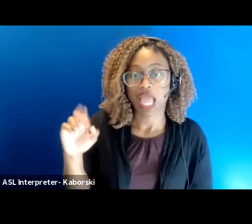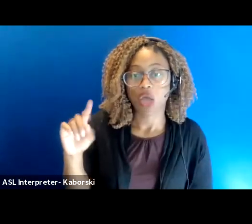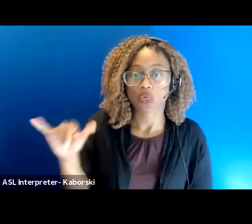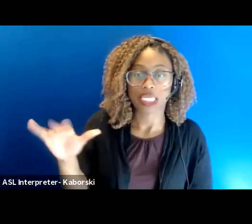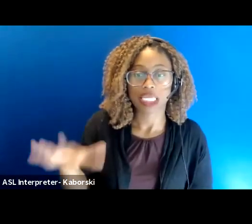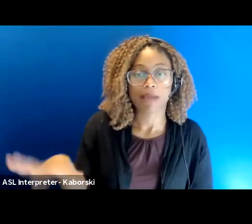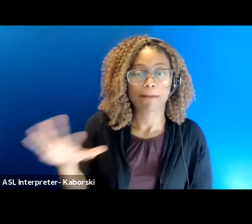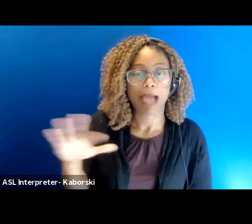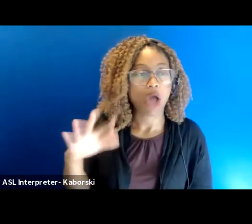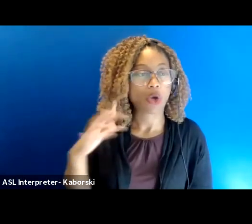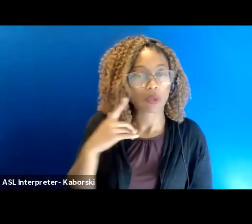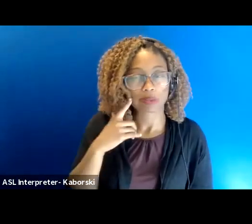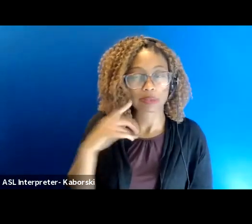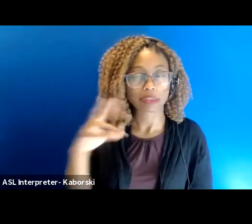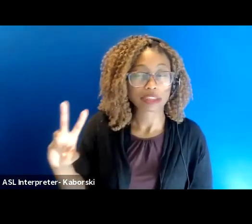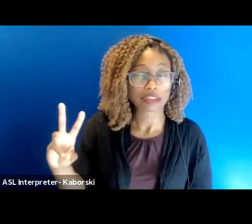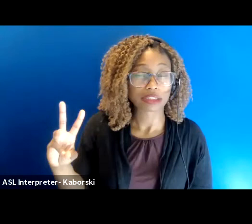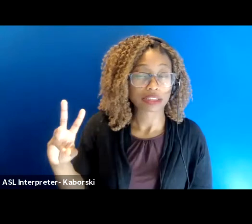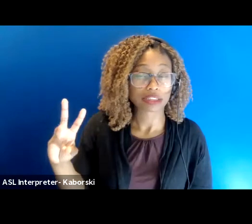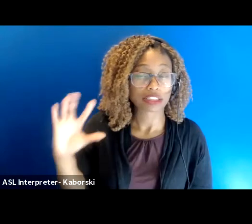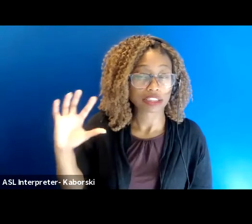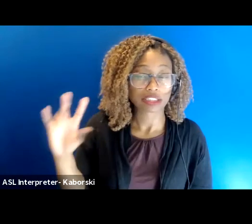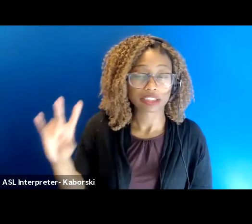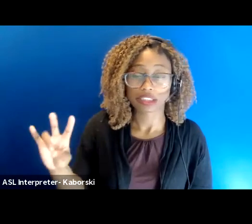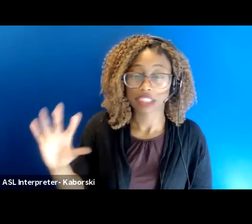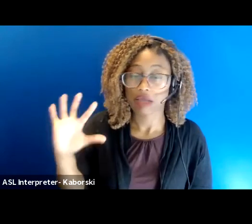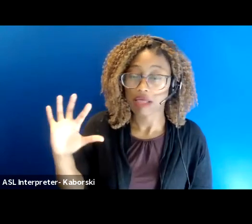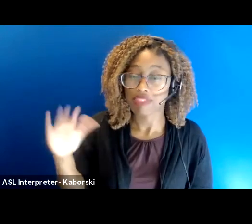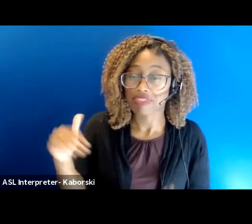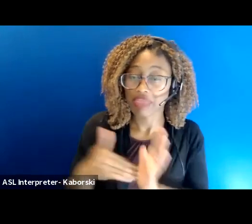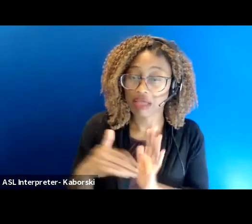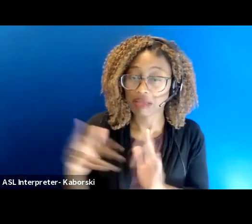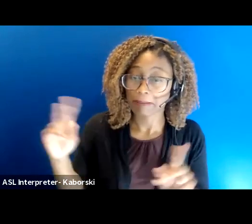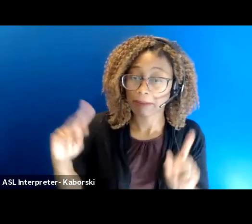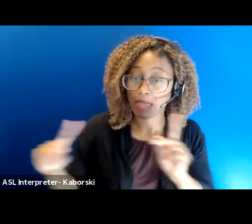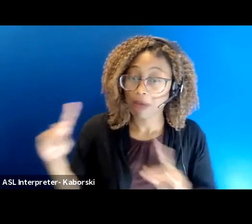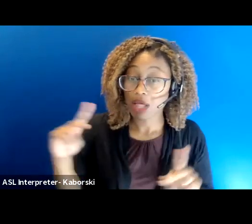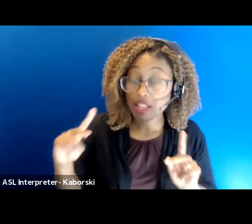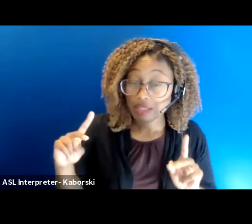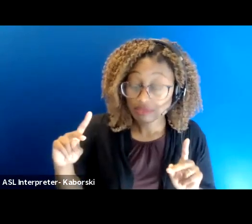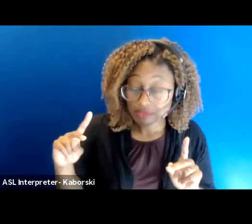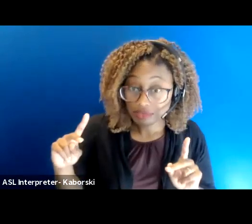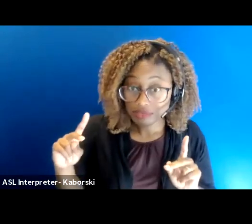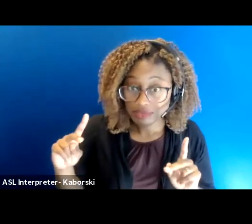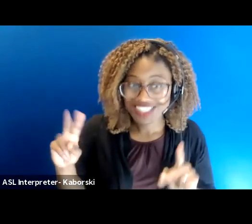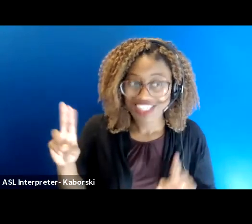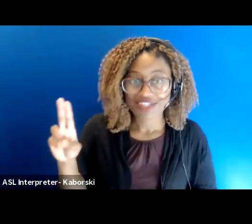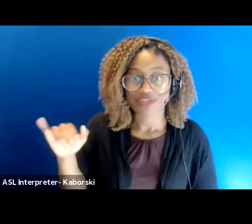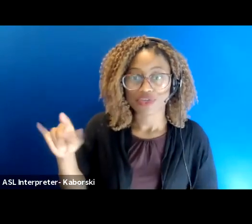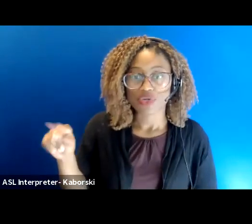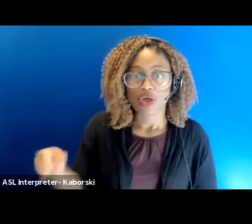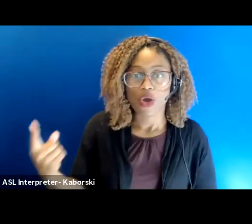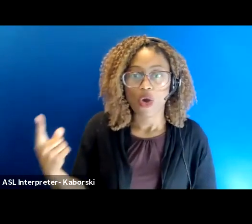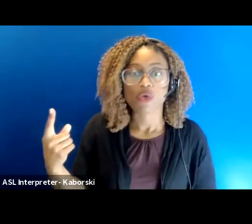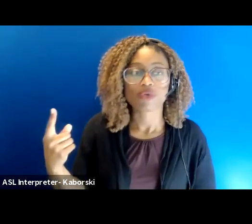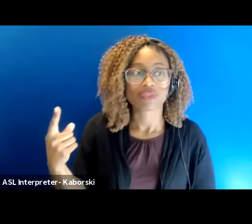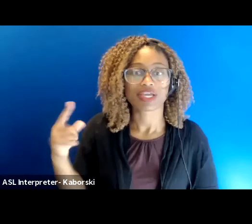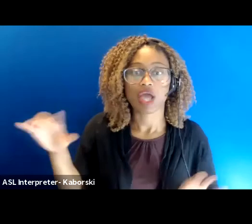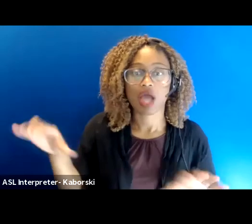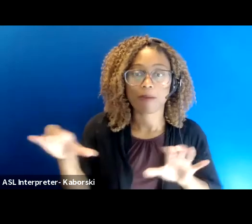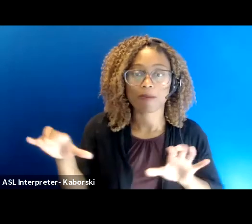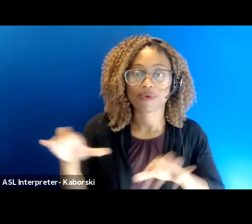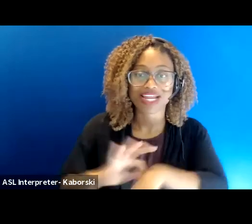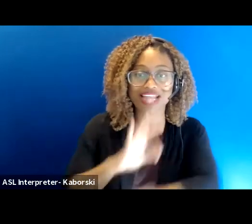going to guess, 600, 700,000, the unit only operates from 9